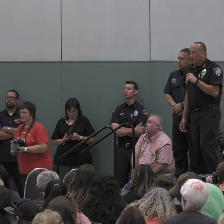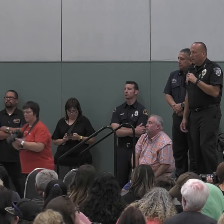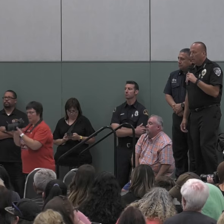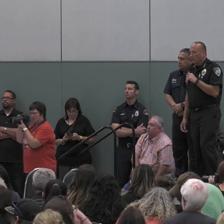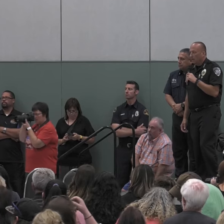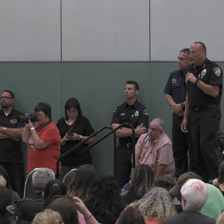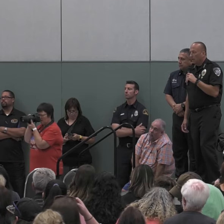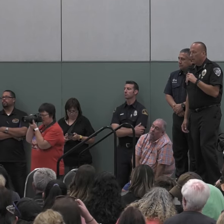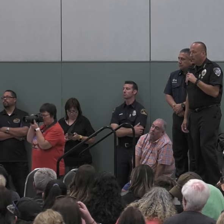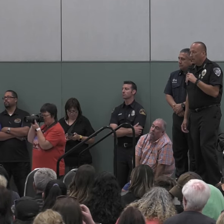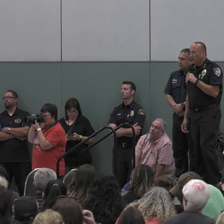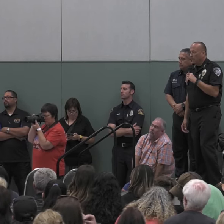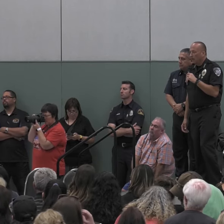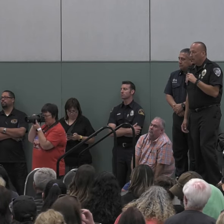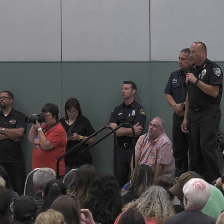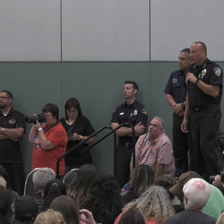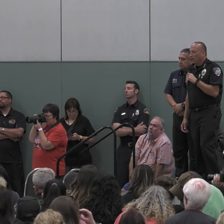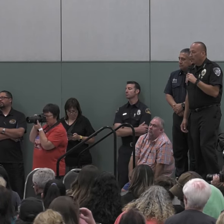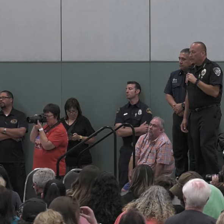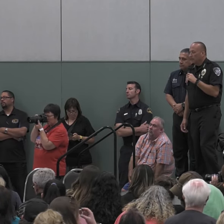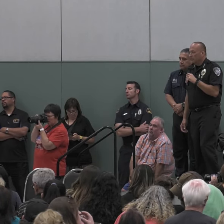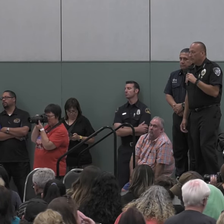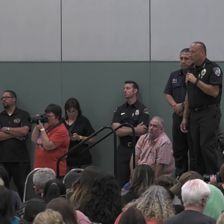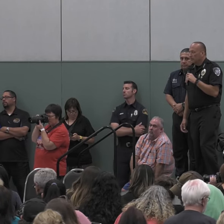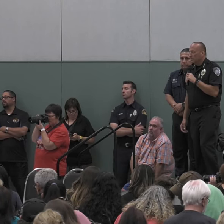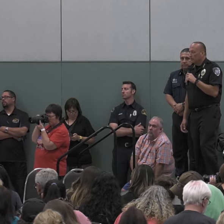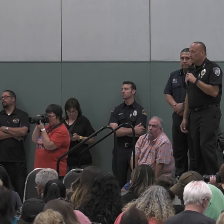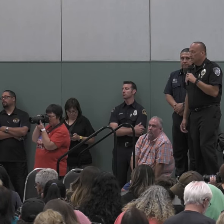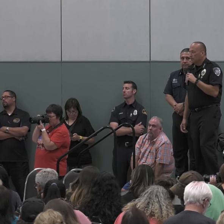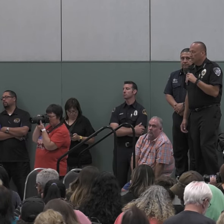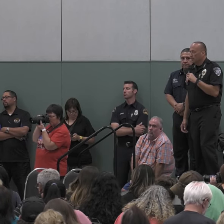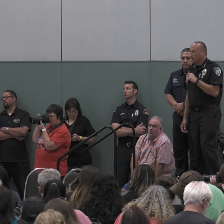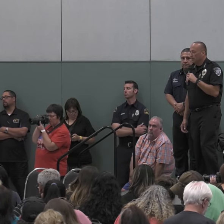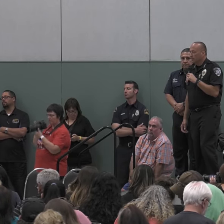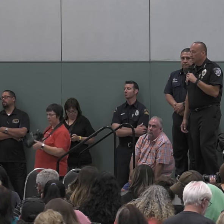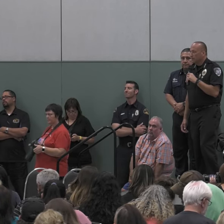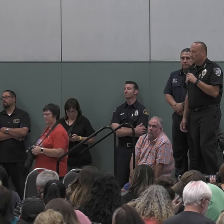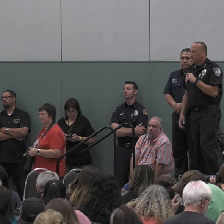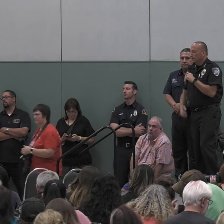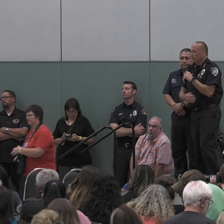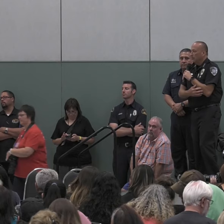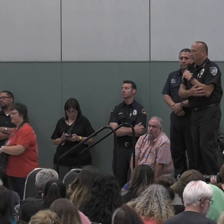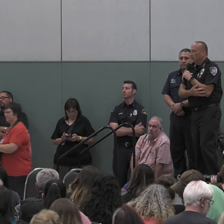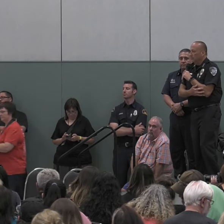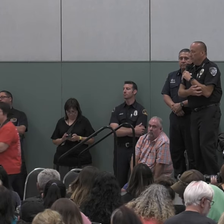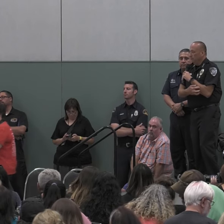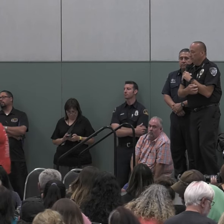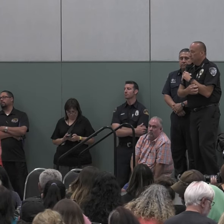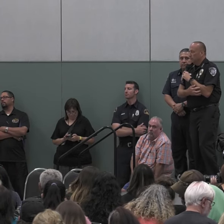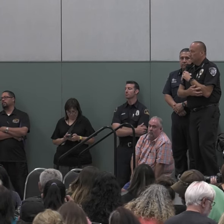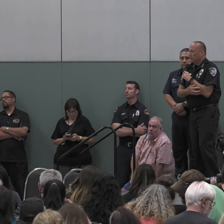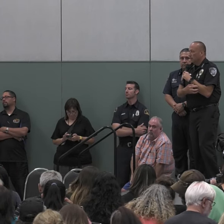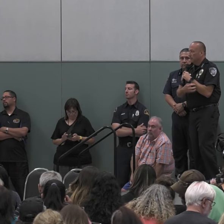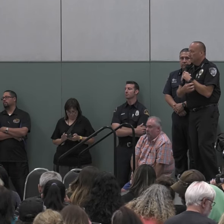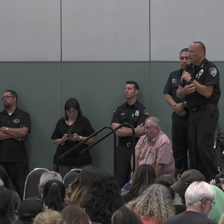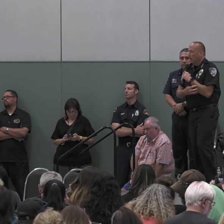checked my house. You know, I've wanted to wait till it stopped shaking. Sure. That's not going to happen for a